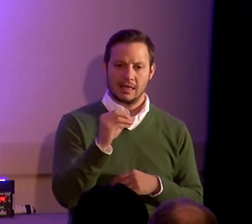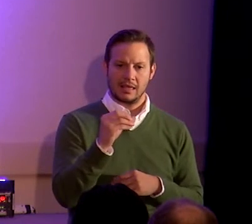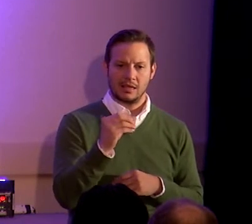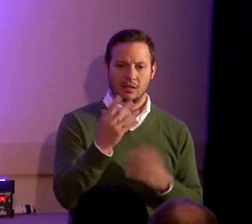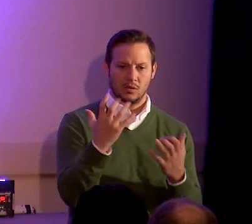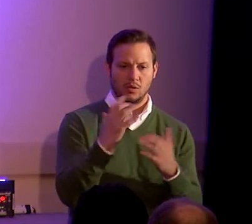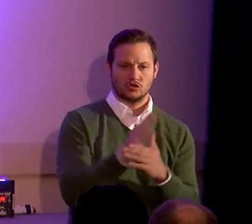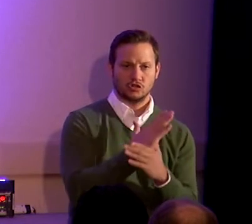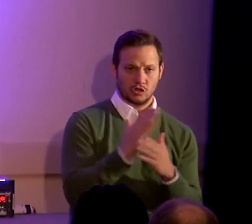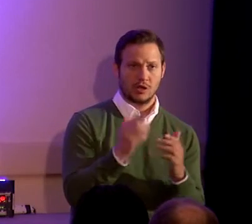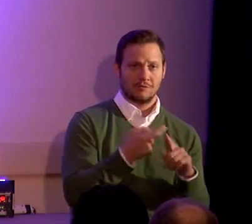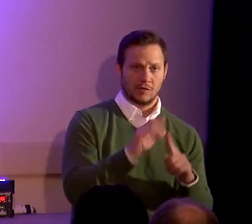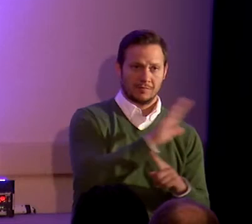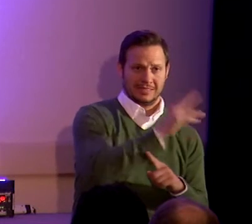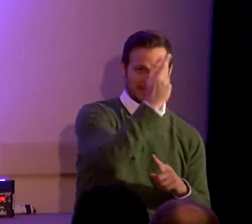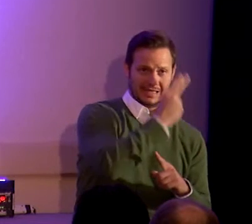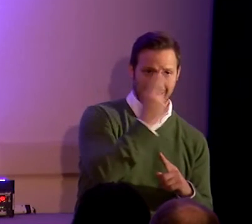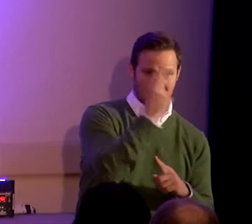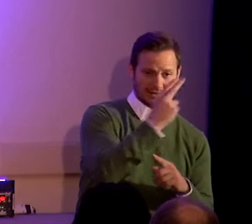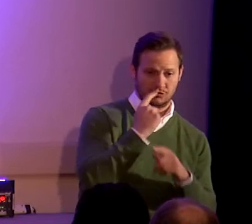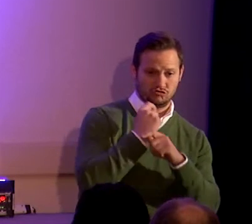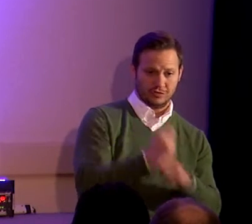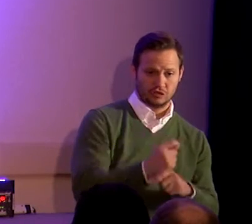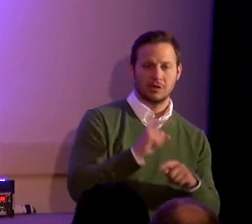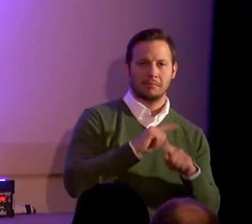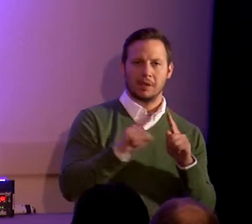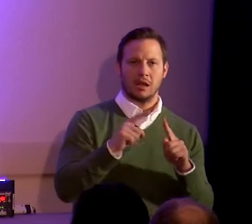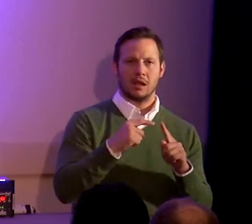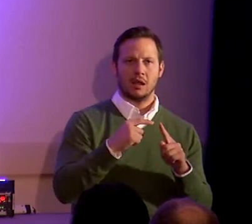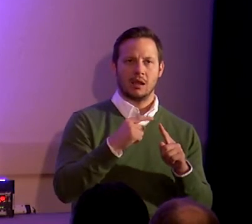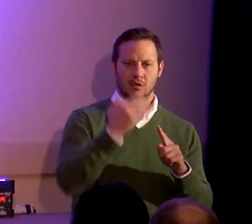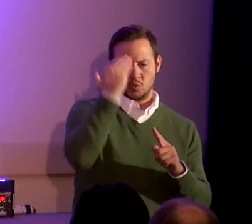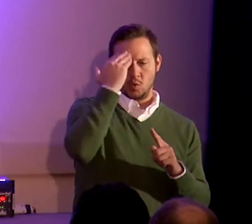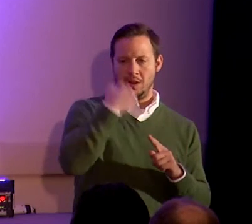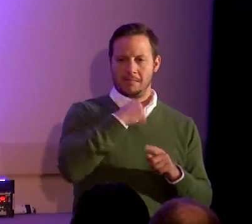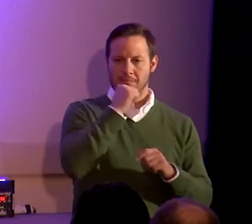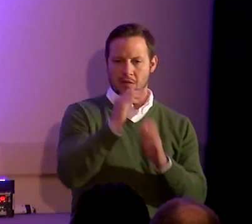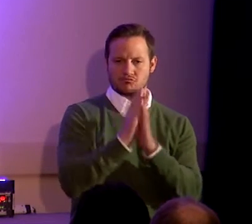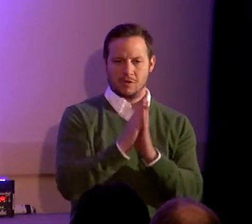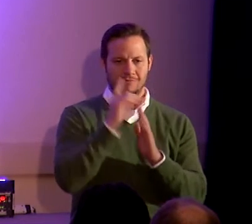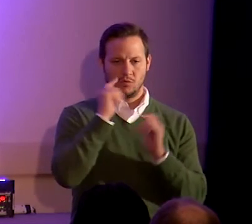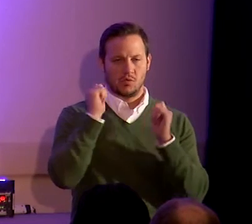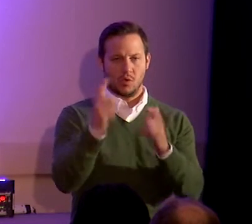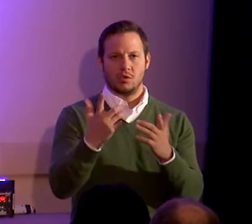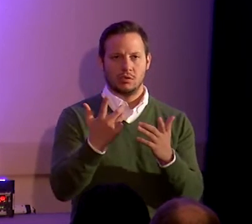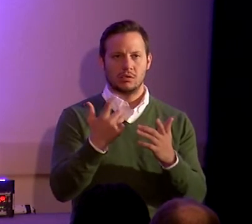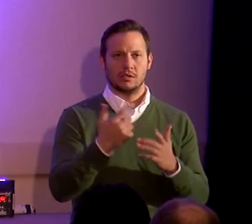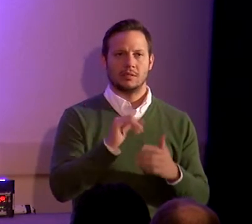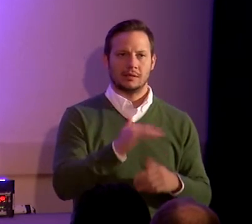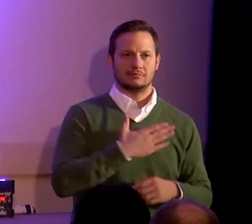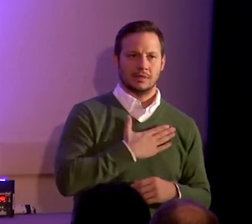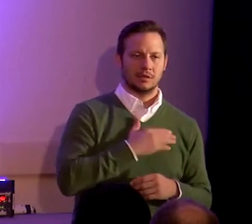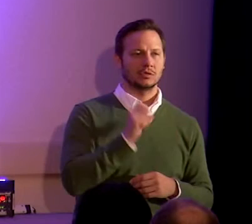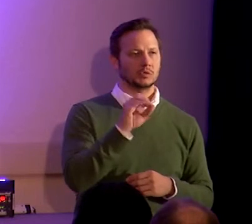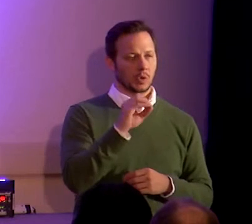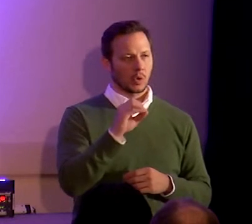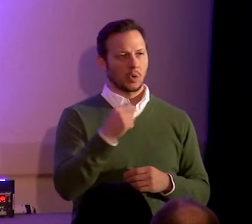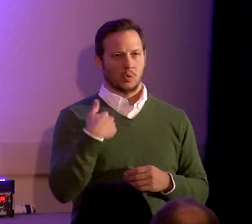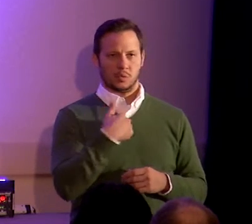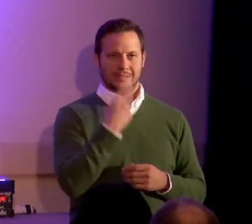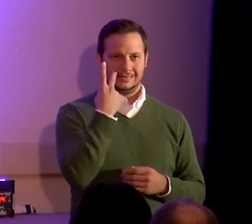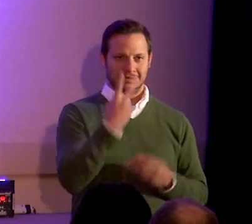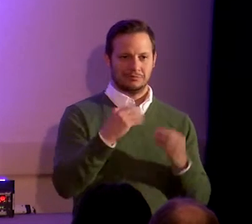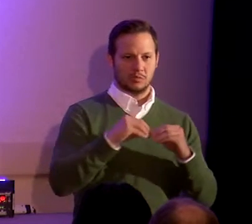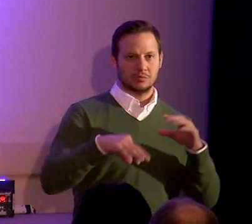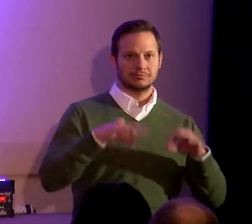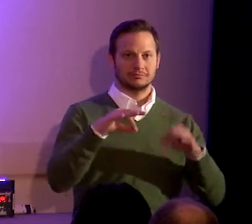prayer from his Catholic tradition, he didn't want to presume that he was praying for everyone, right? So we're gaining a lot of traction. And in